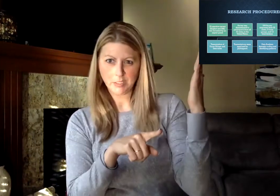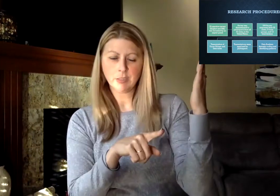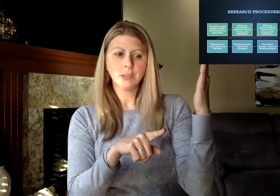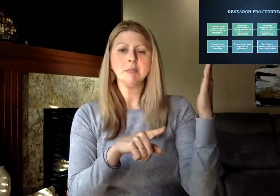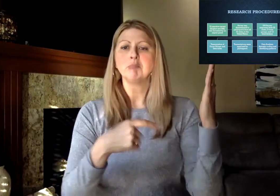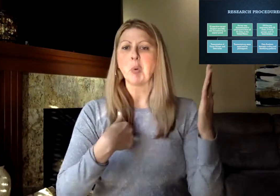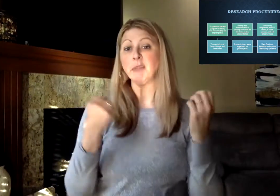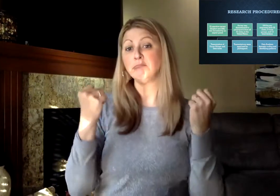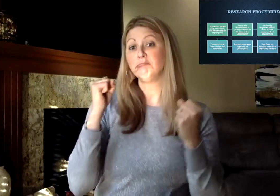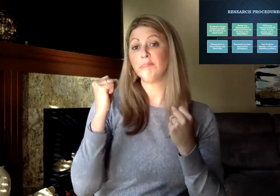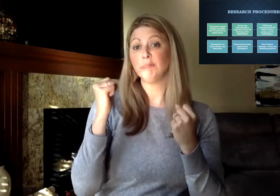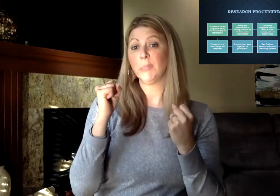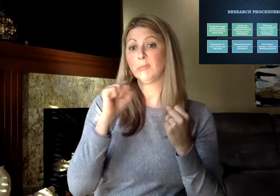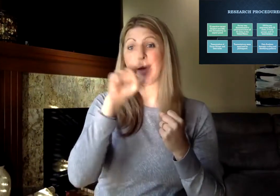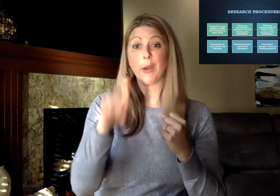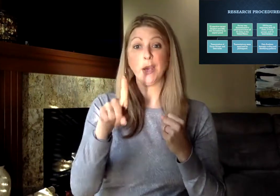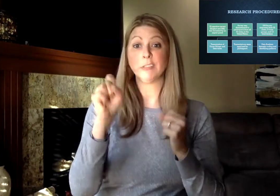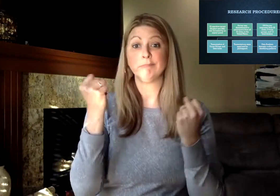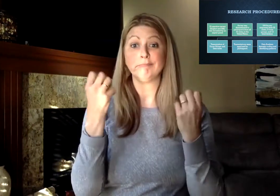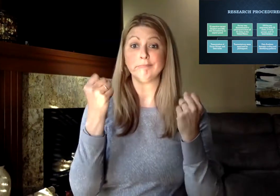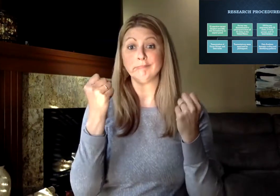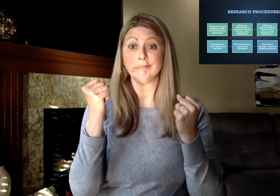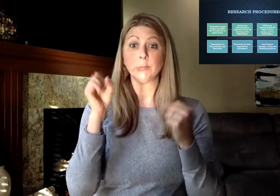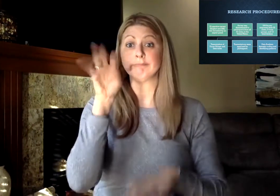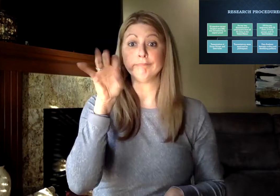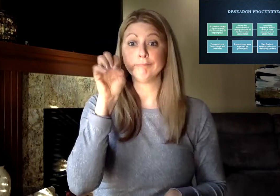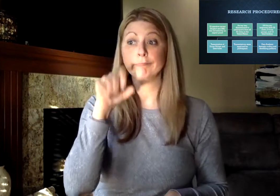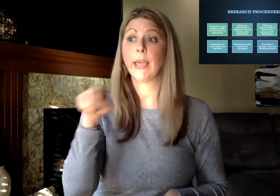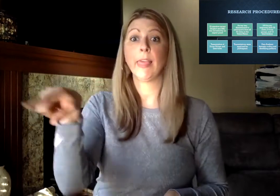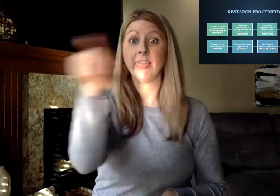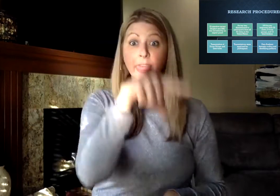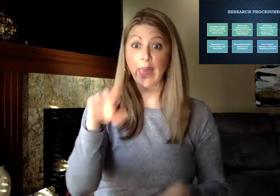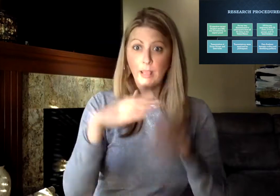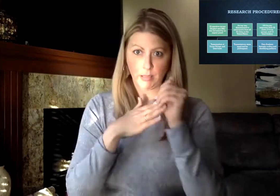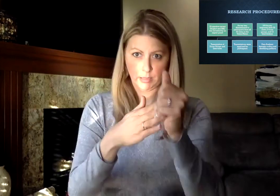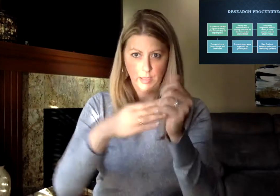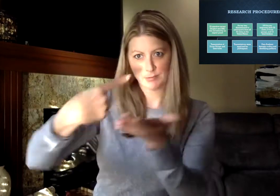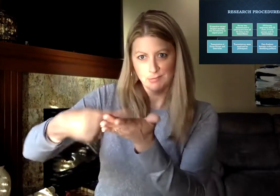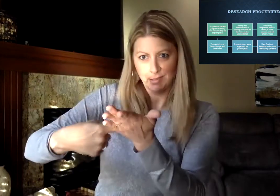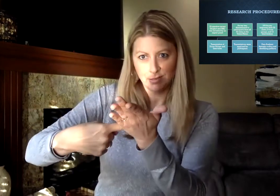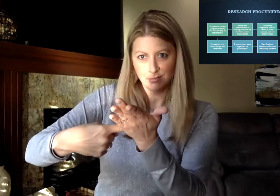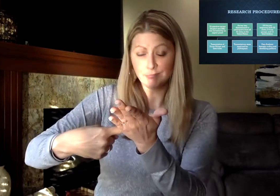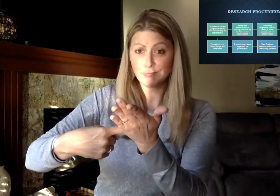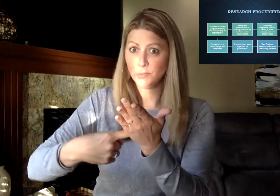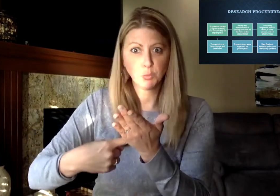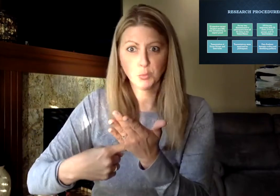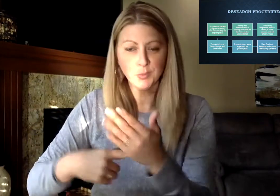had a list of questions, and I would ask them a question. I would sign it to them, and they would lead the